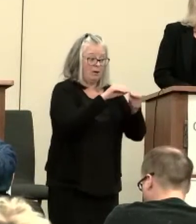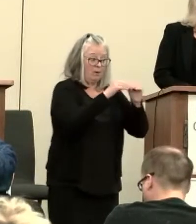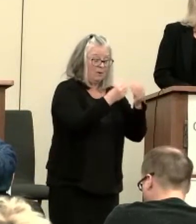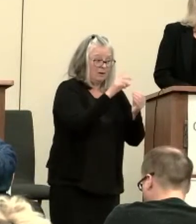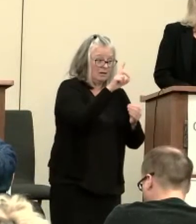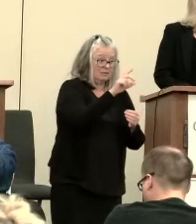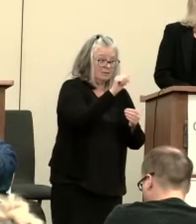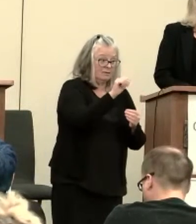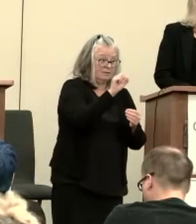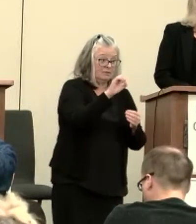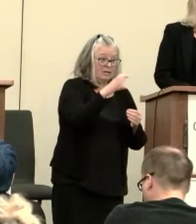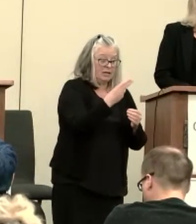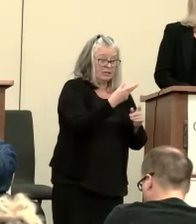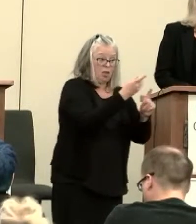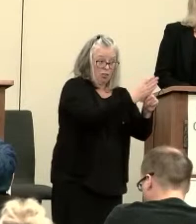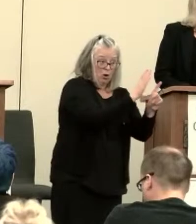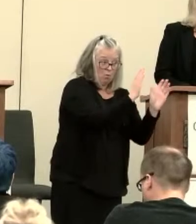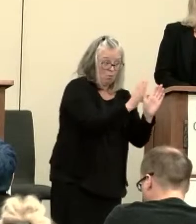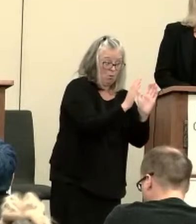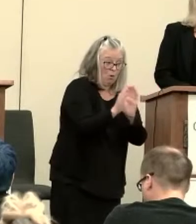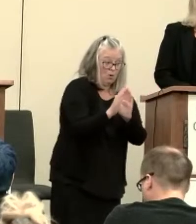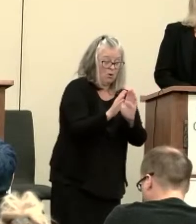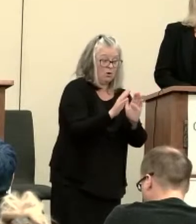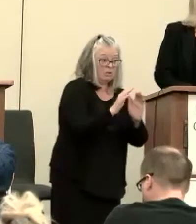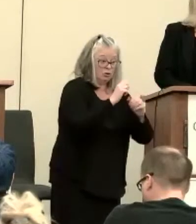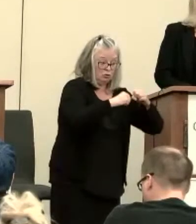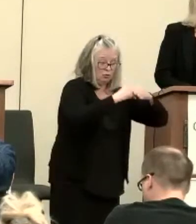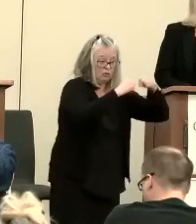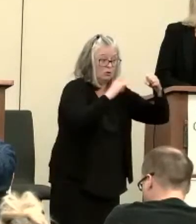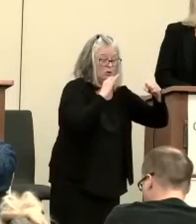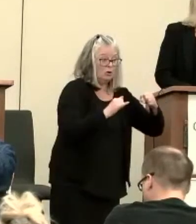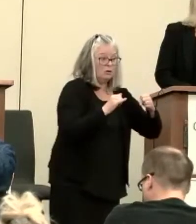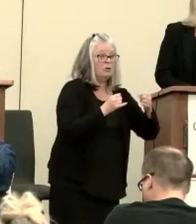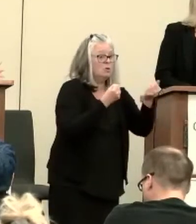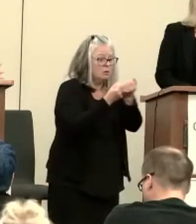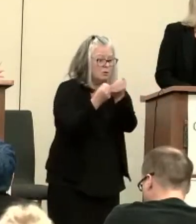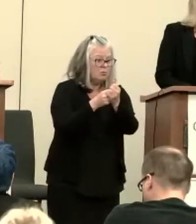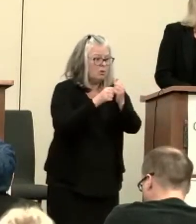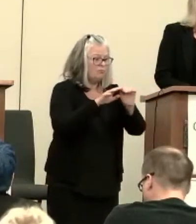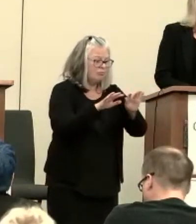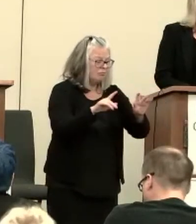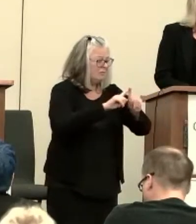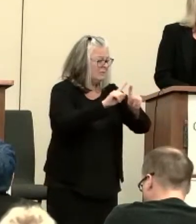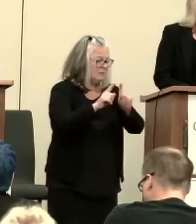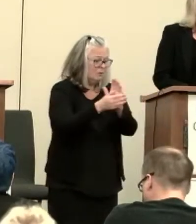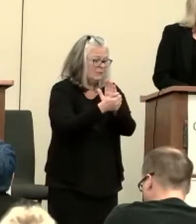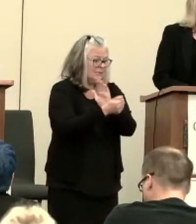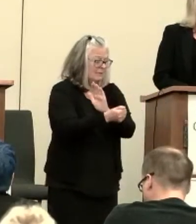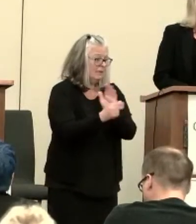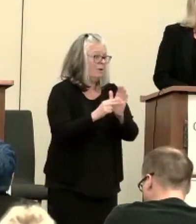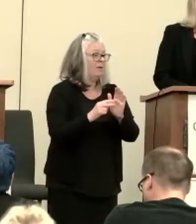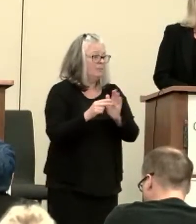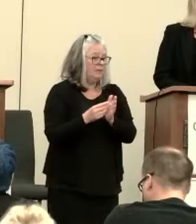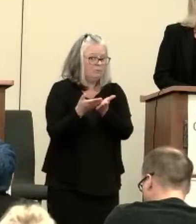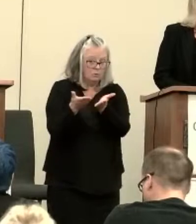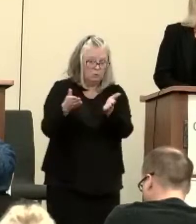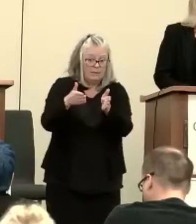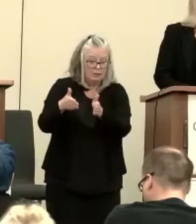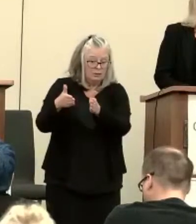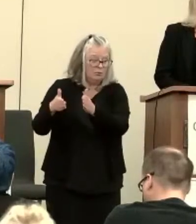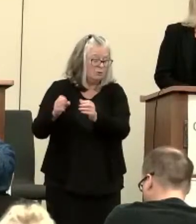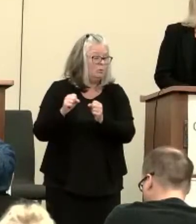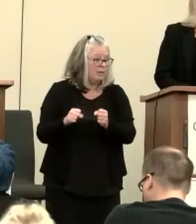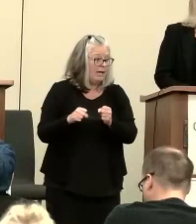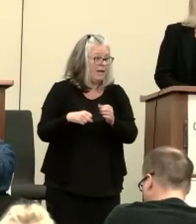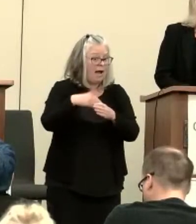to organize themselves to be able to support a variety of different skills so that individuals can get employment